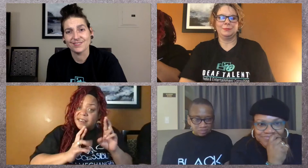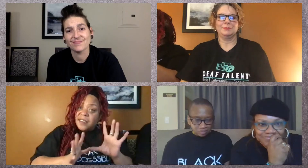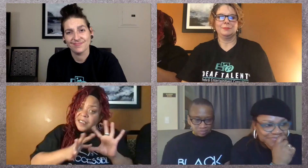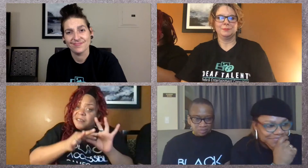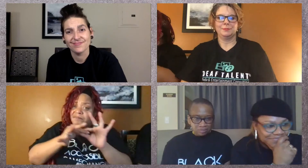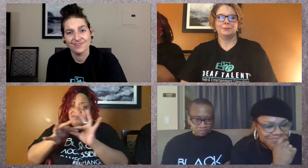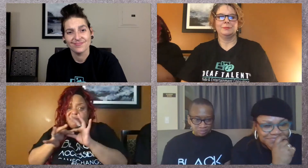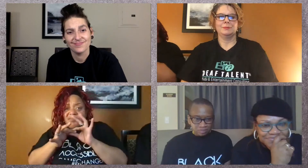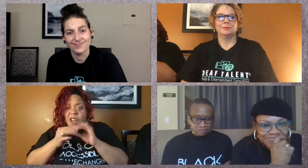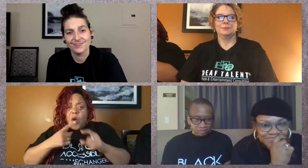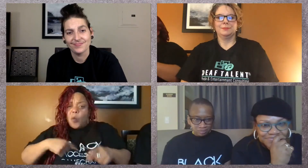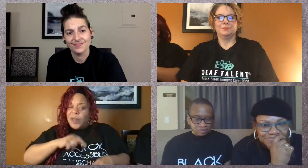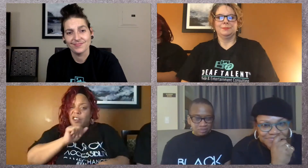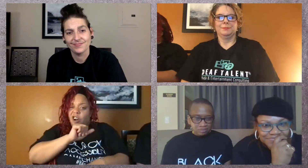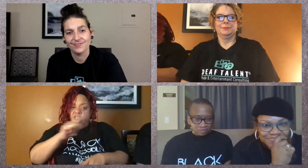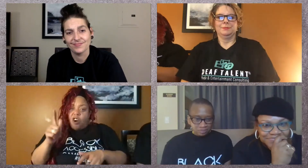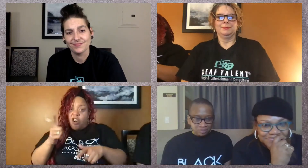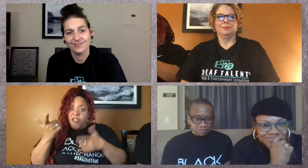respect,